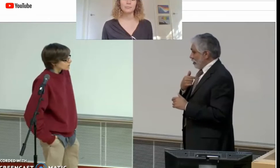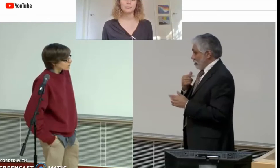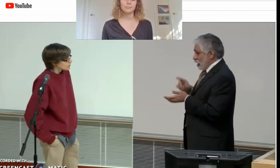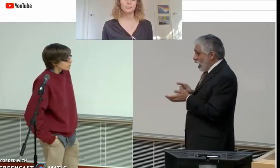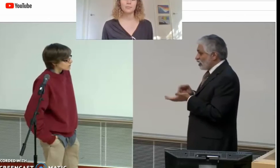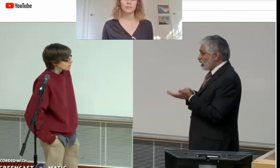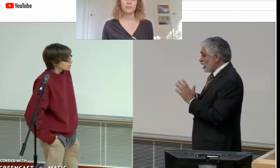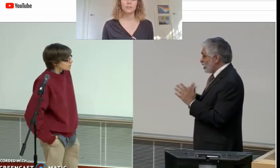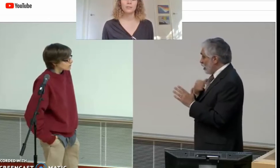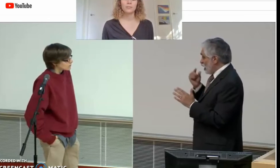example,